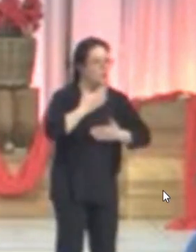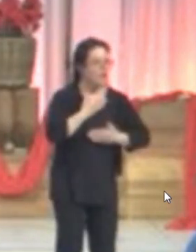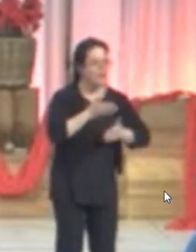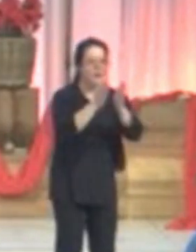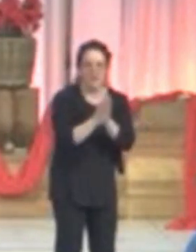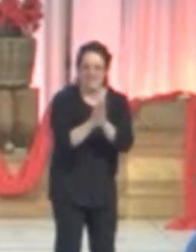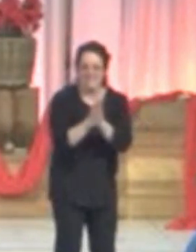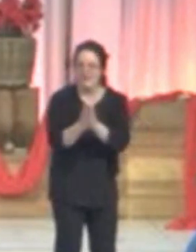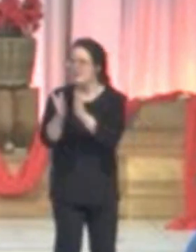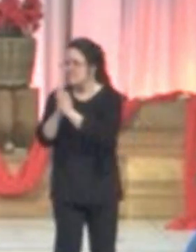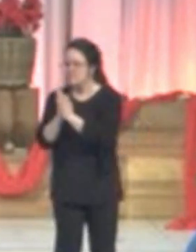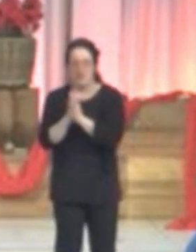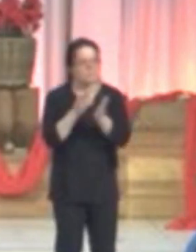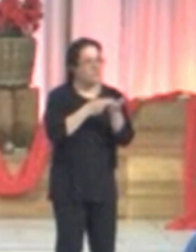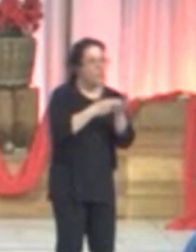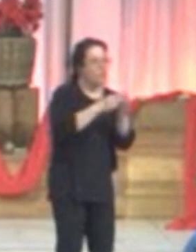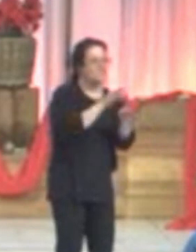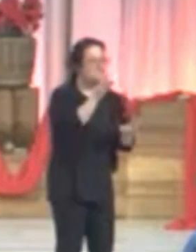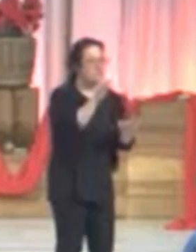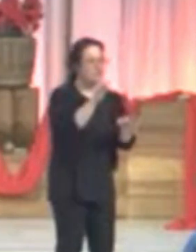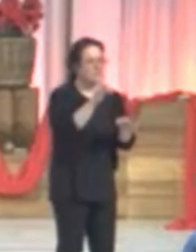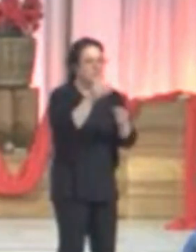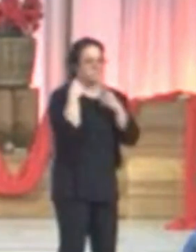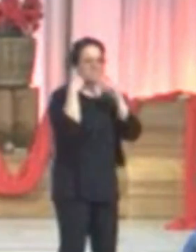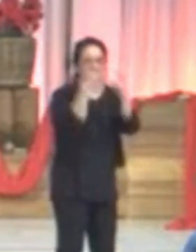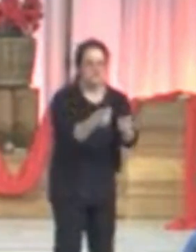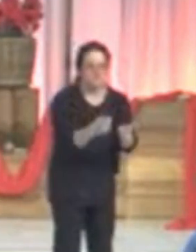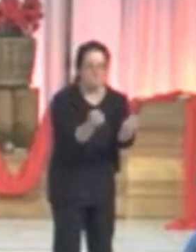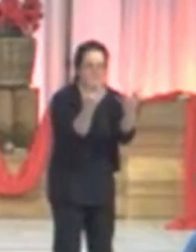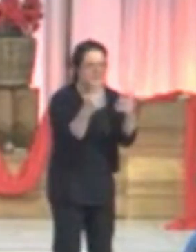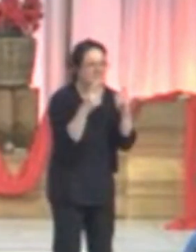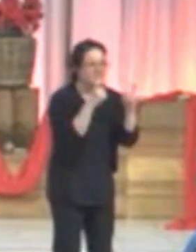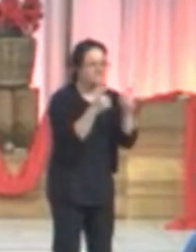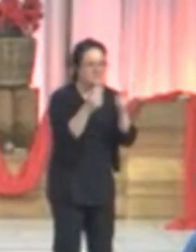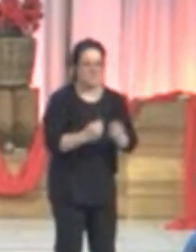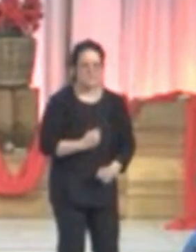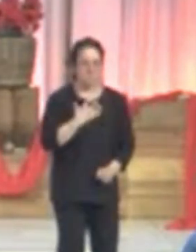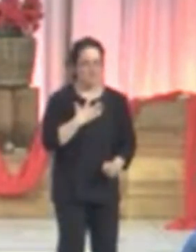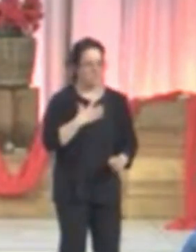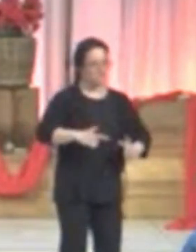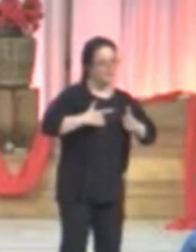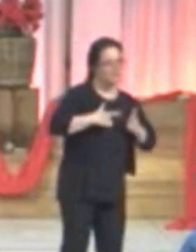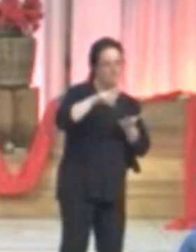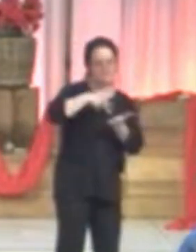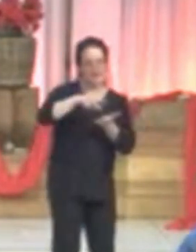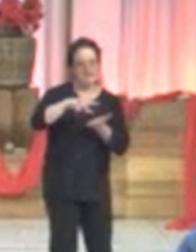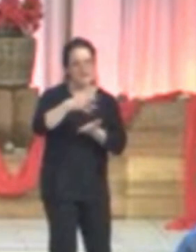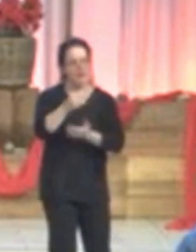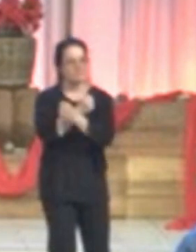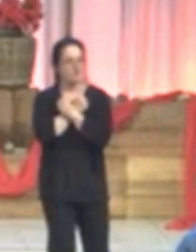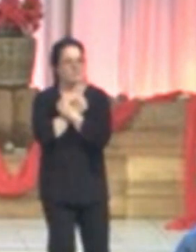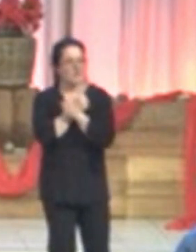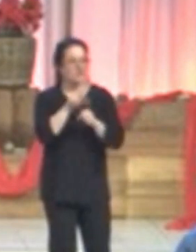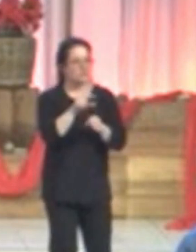Amen. May the Holy Spirit, who has bestowed you many gifts, inspire you to live, dance, and love. What and